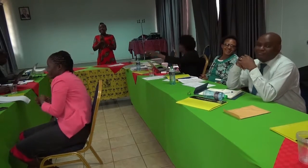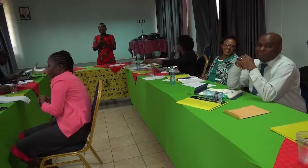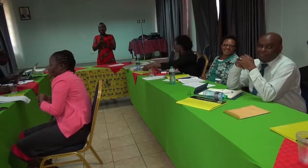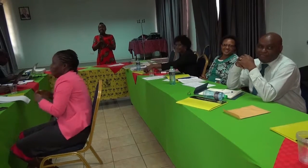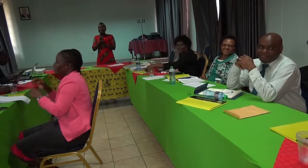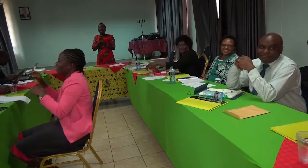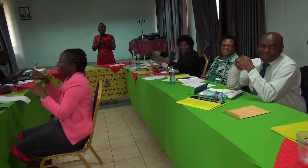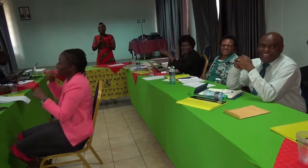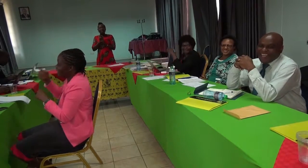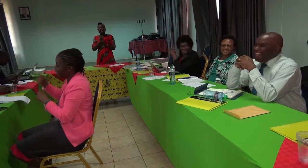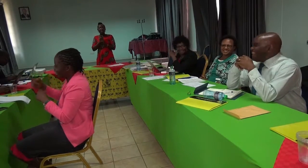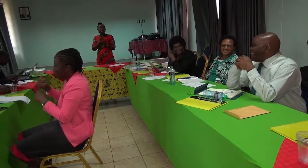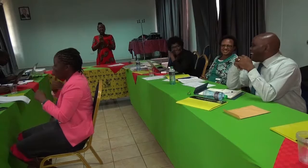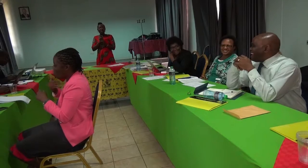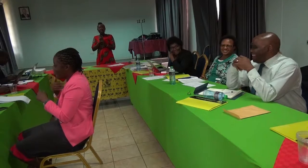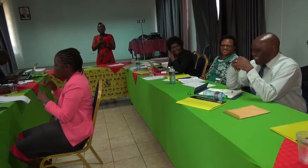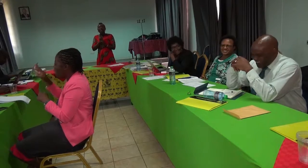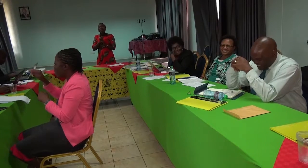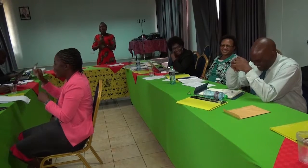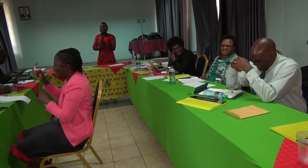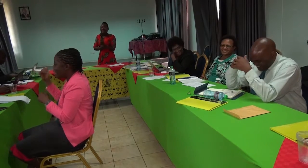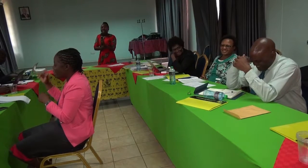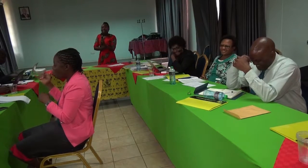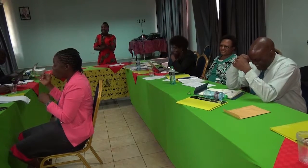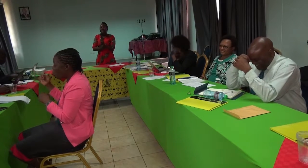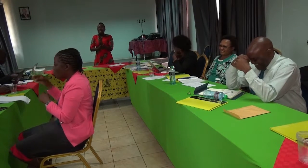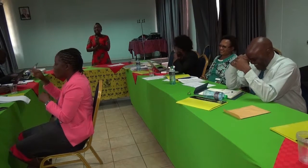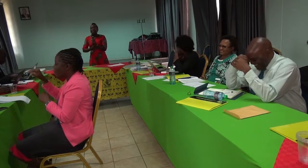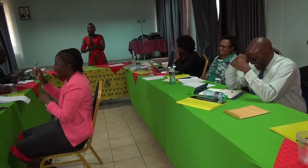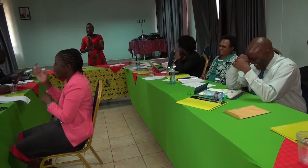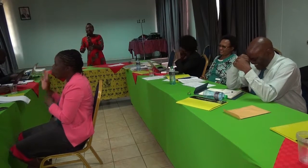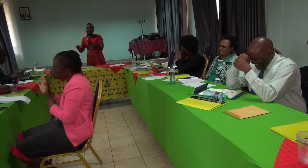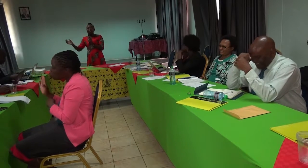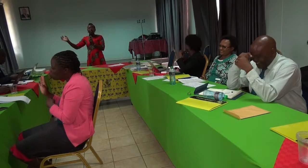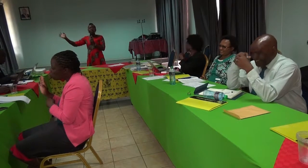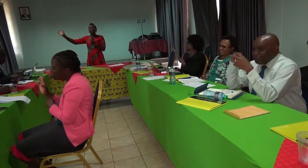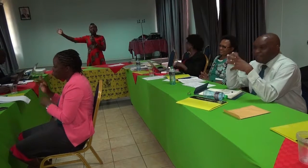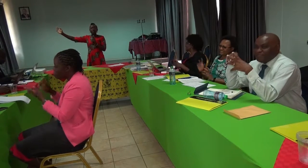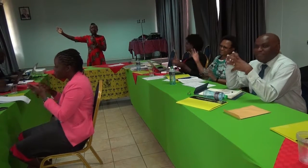yellow also. All right. So let us give